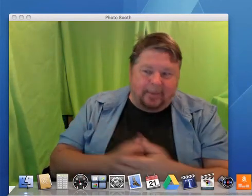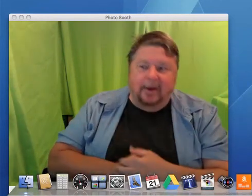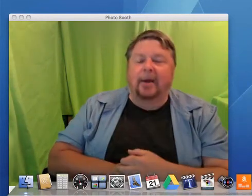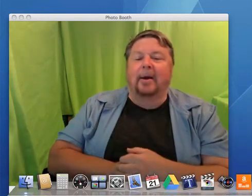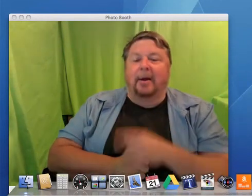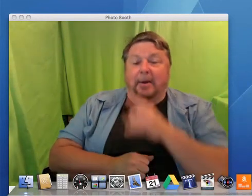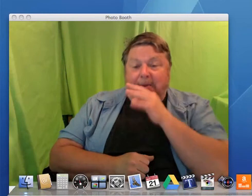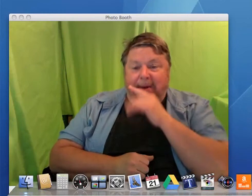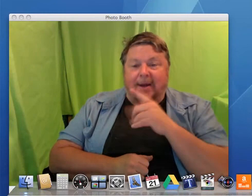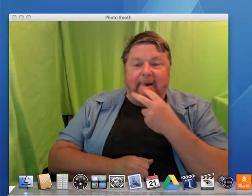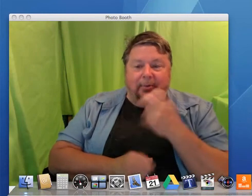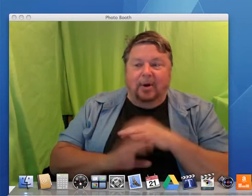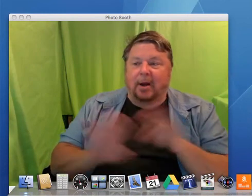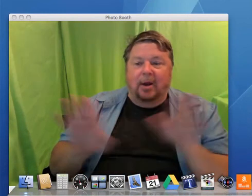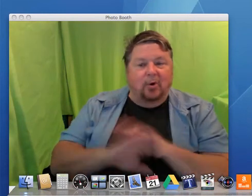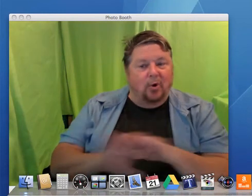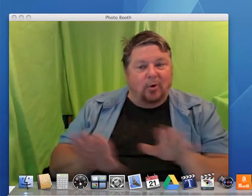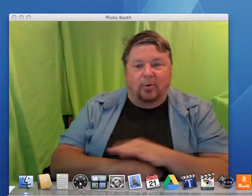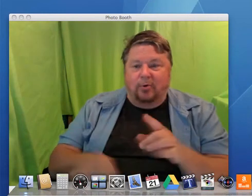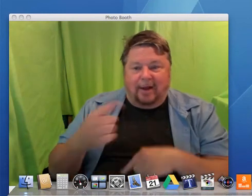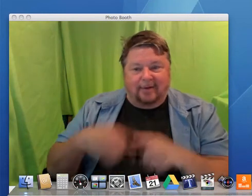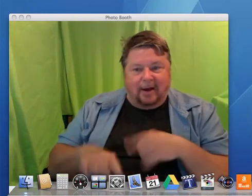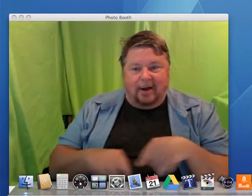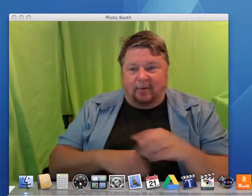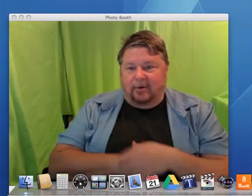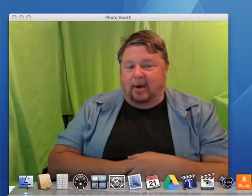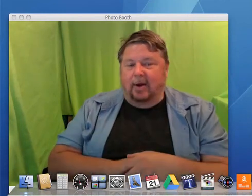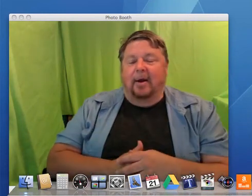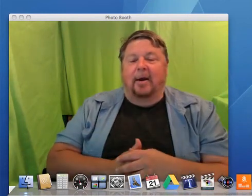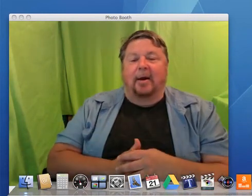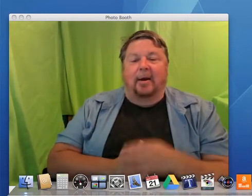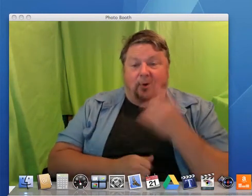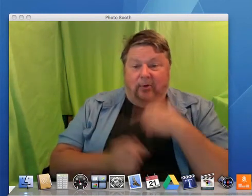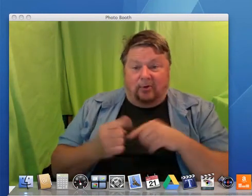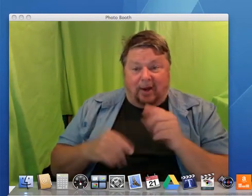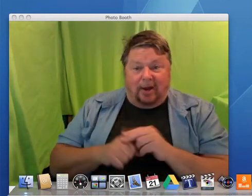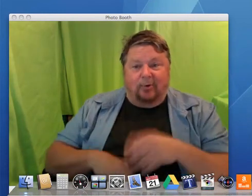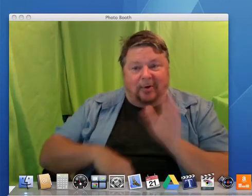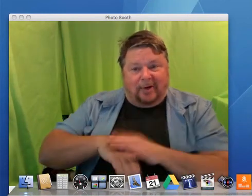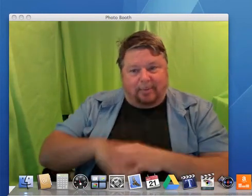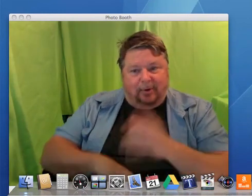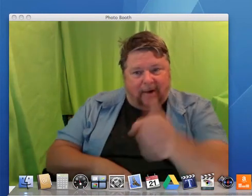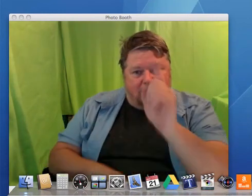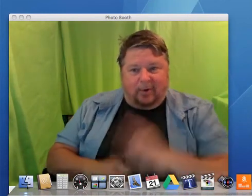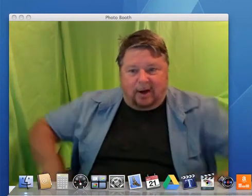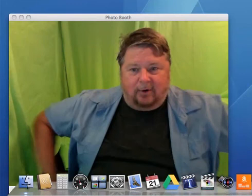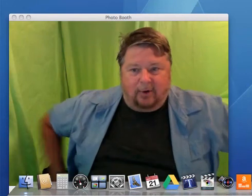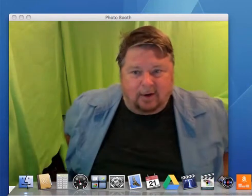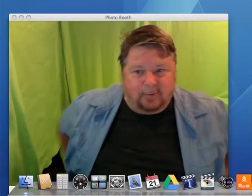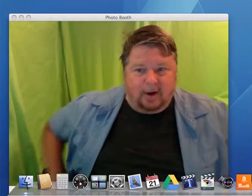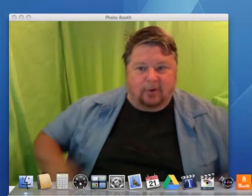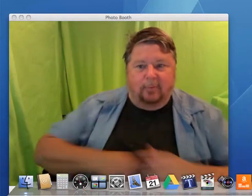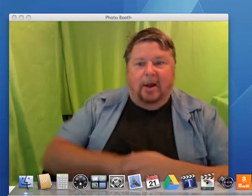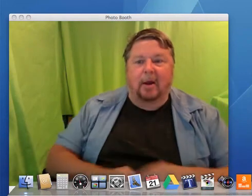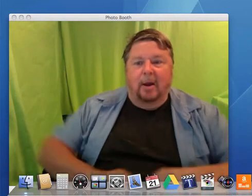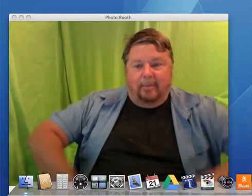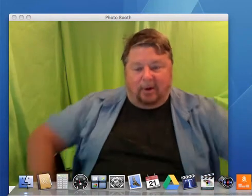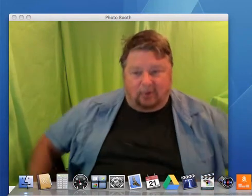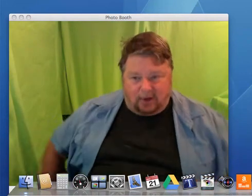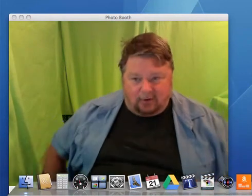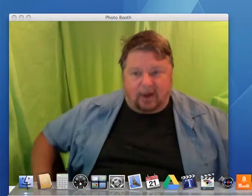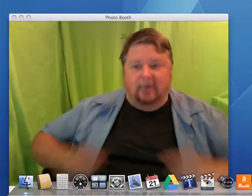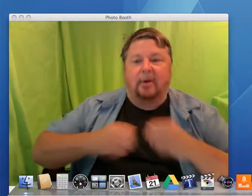maybe. Speak, lip read. No, that's sign language. You use sign language. We slap your hand. We tie your hands behind your back.